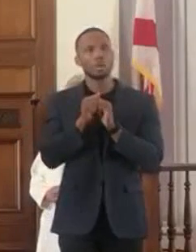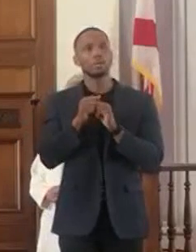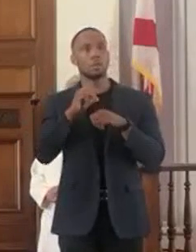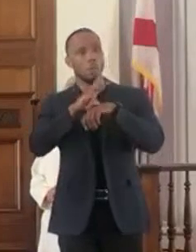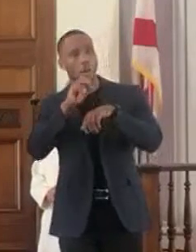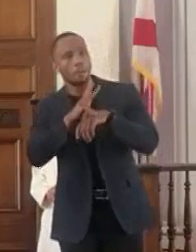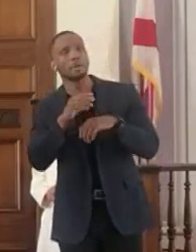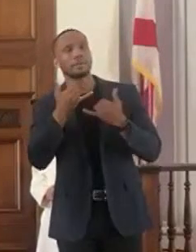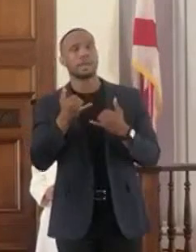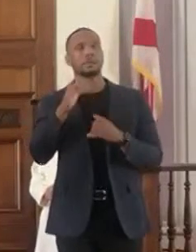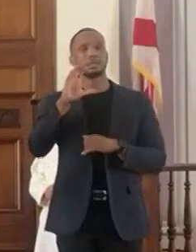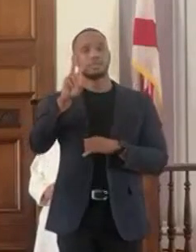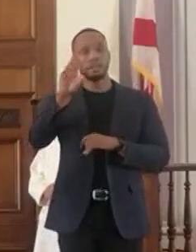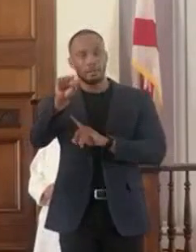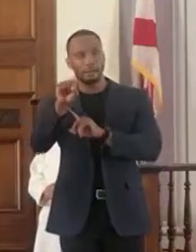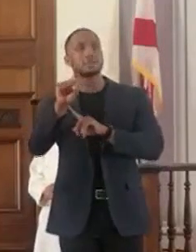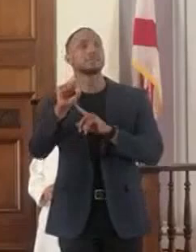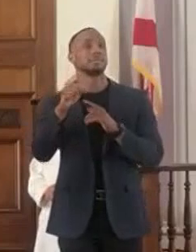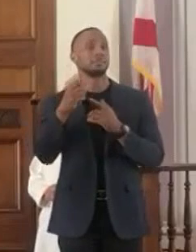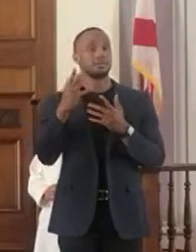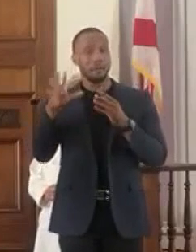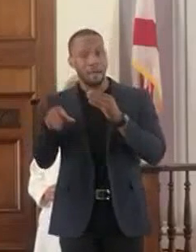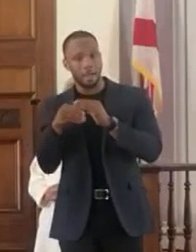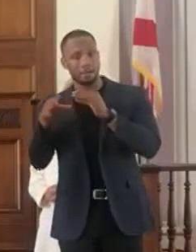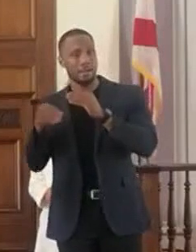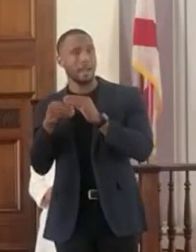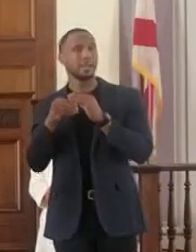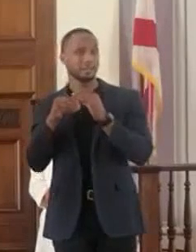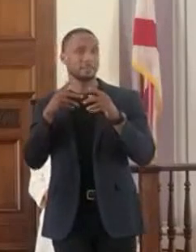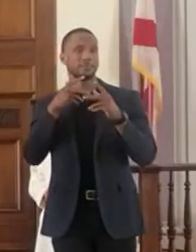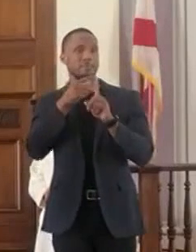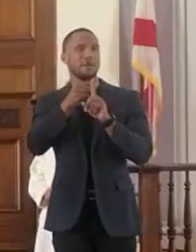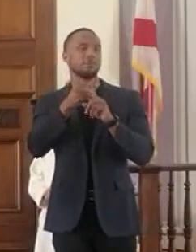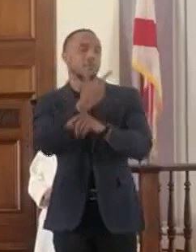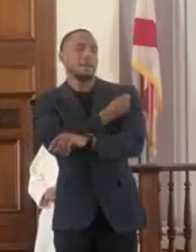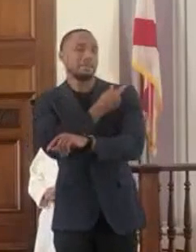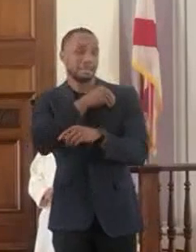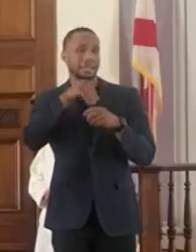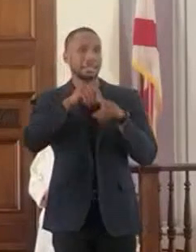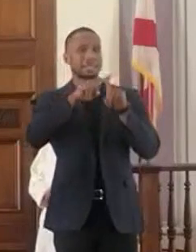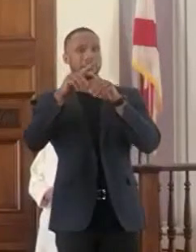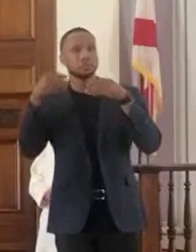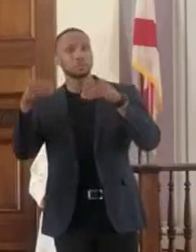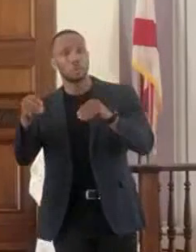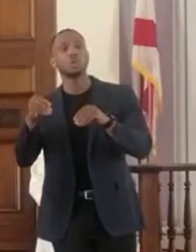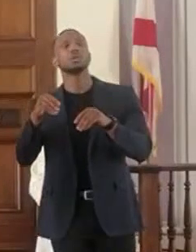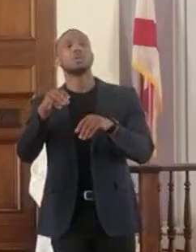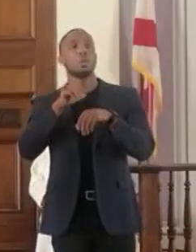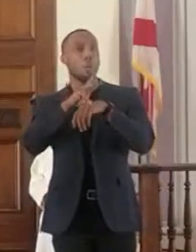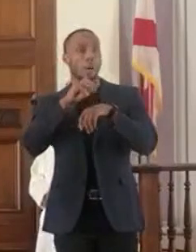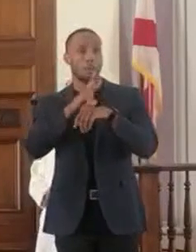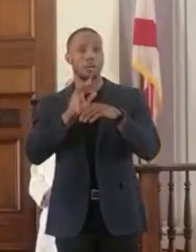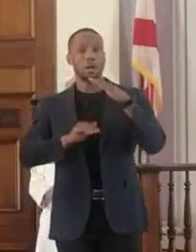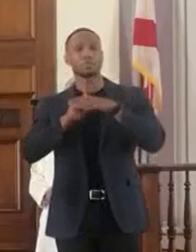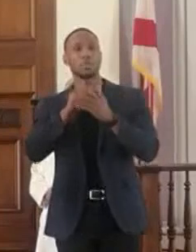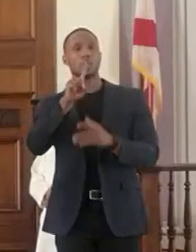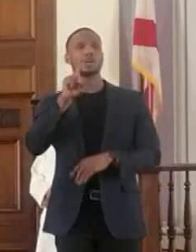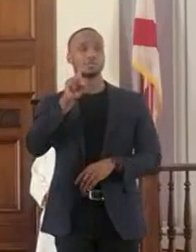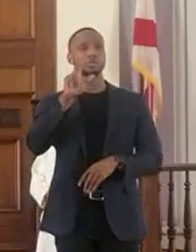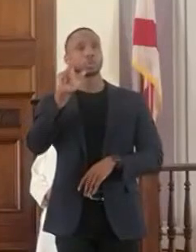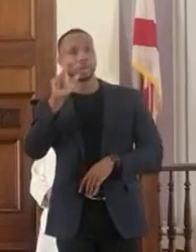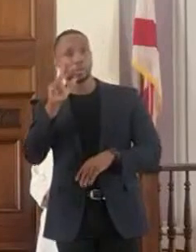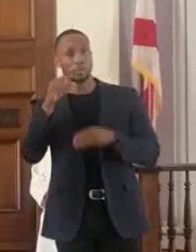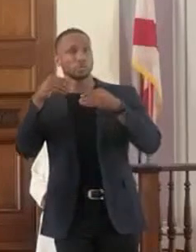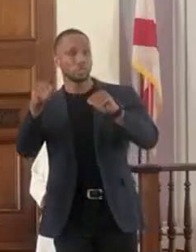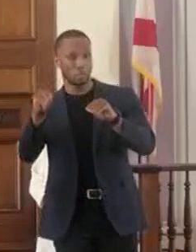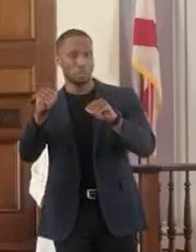and CVS. They're continuing to add vaccine in those stores. Walmart is gonna be up to 123 stores and only have